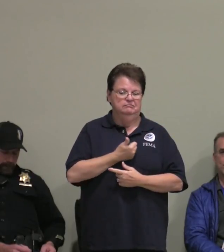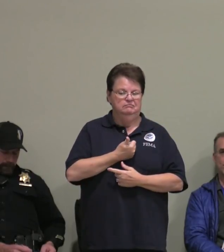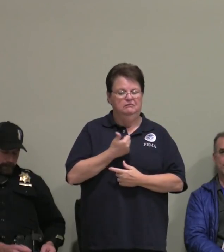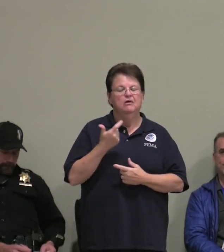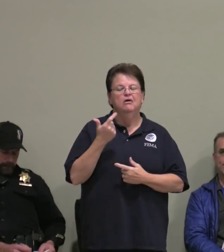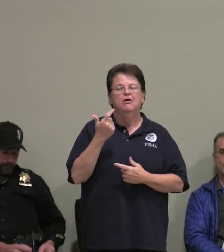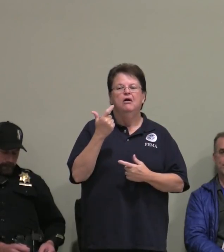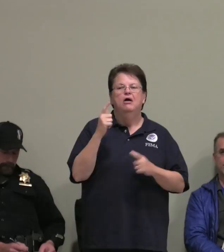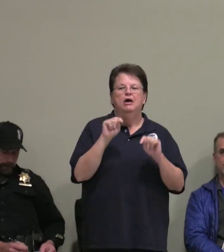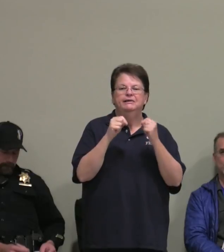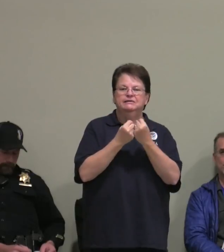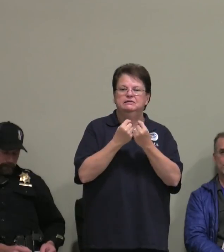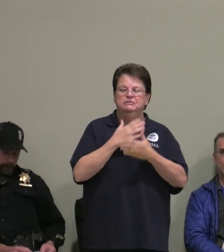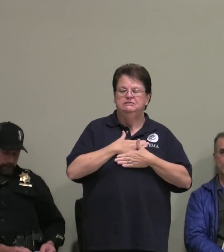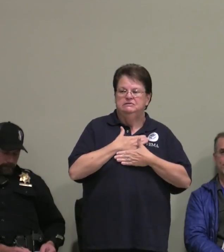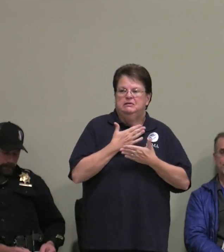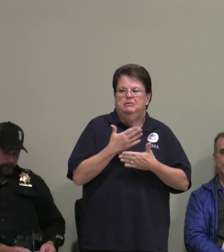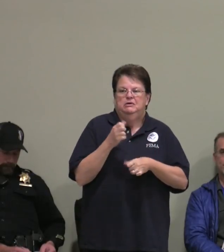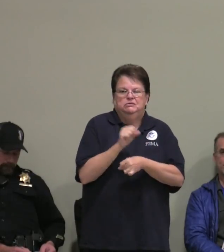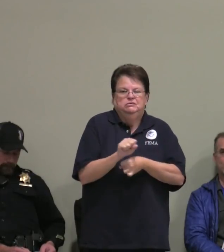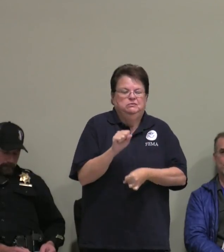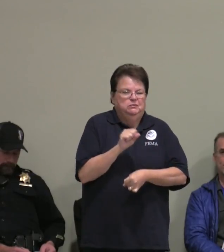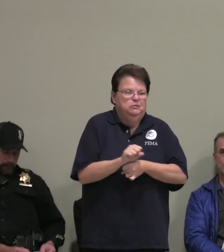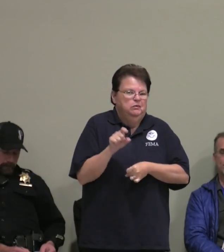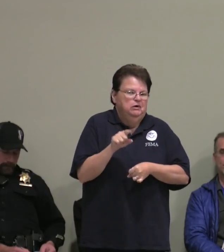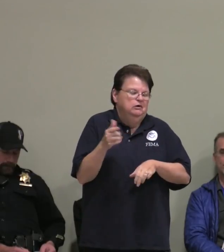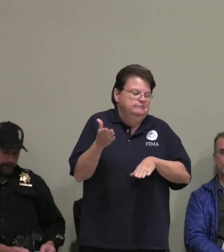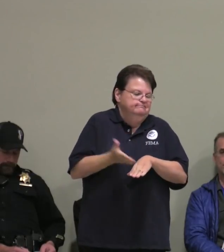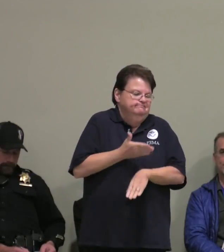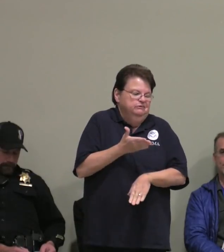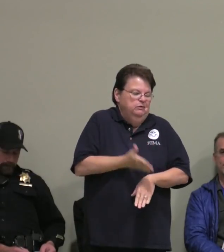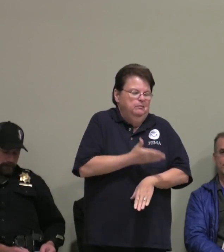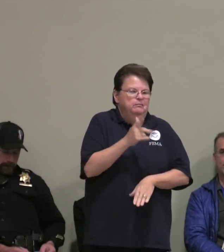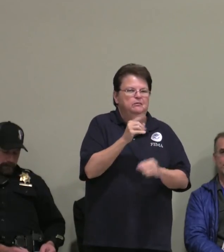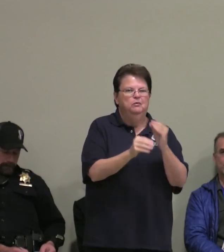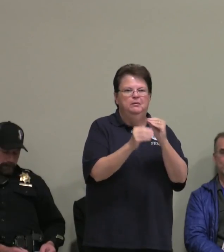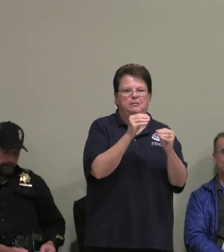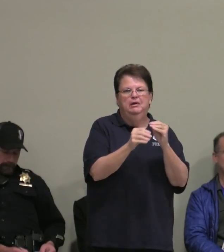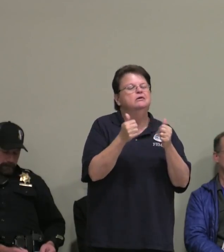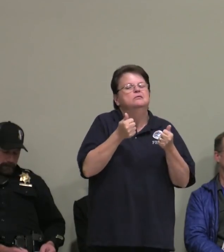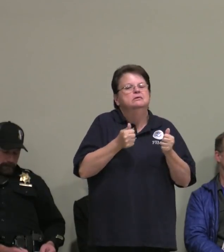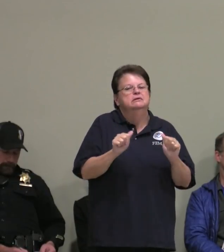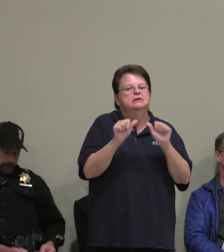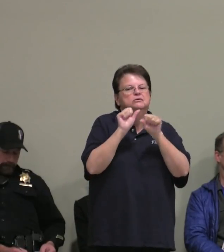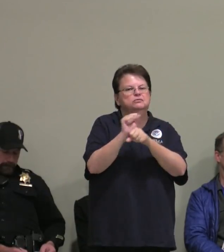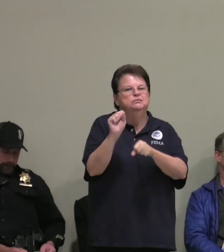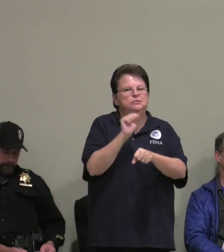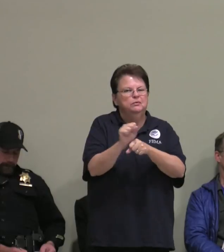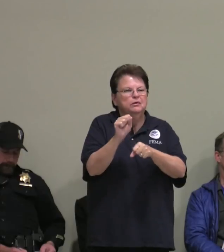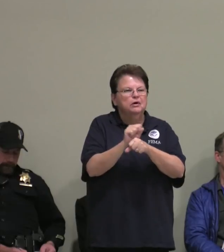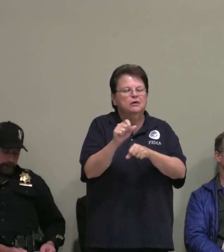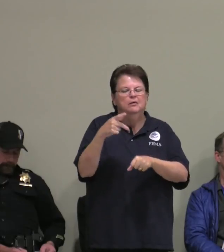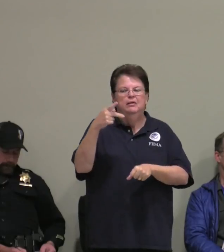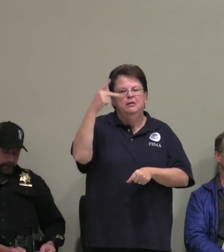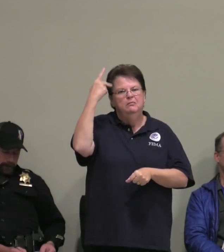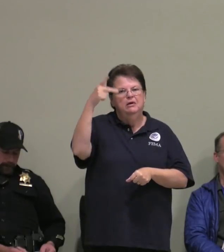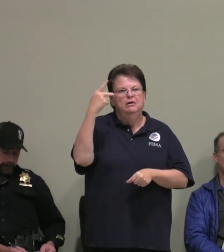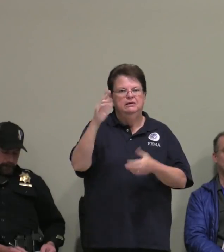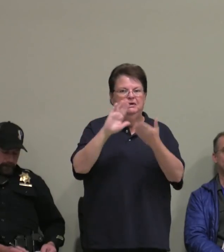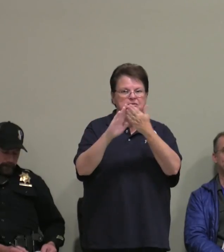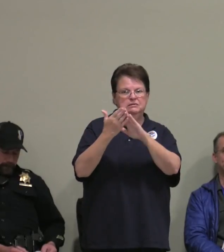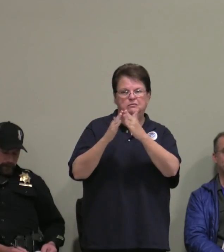to continue working diligently on the extensive restoration efforts and will continue working with the Paradise community